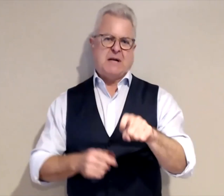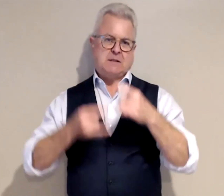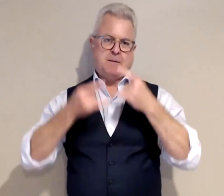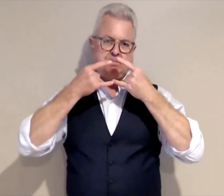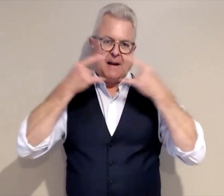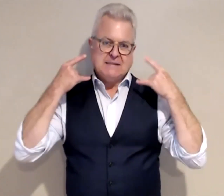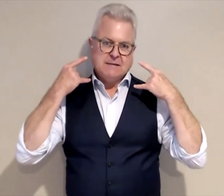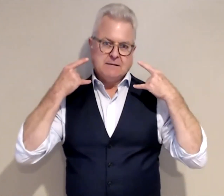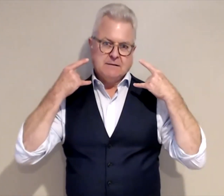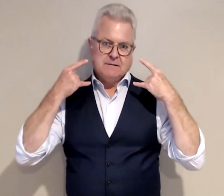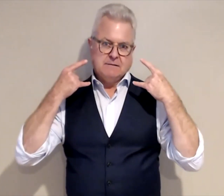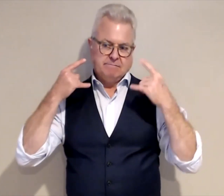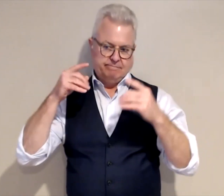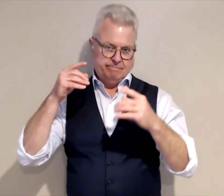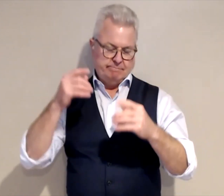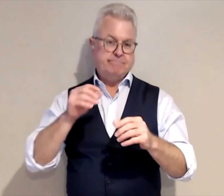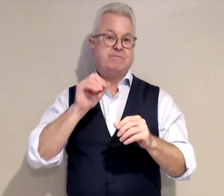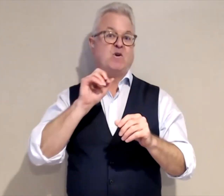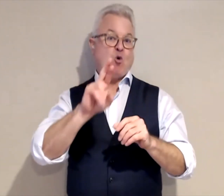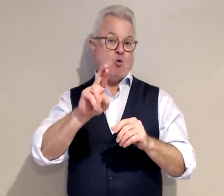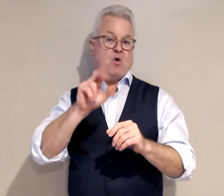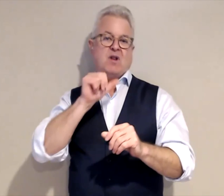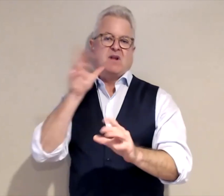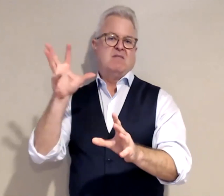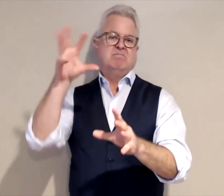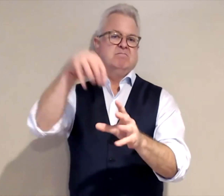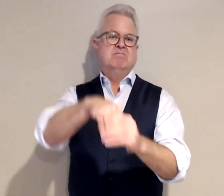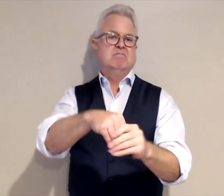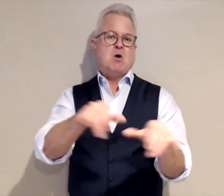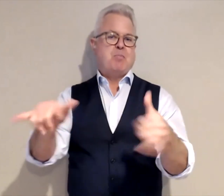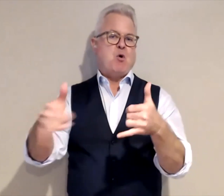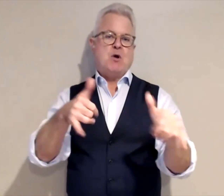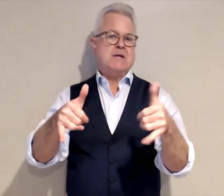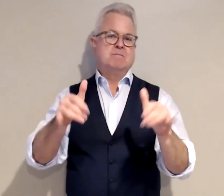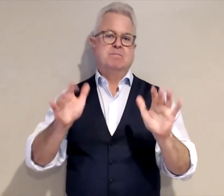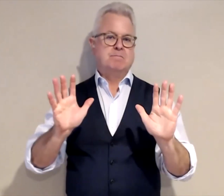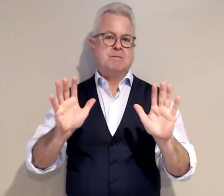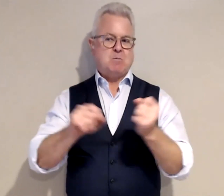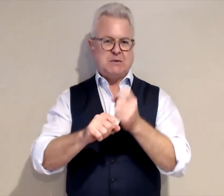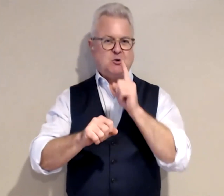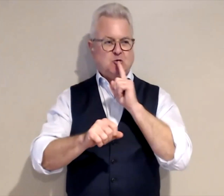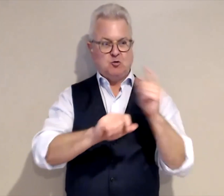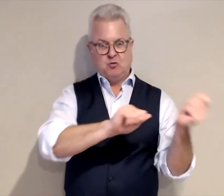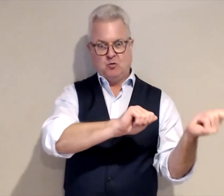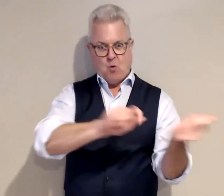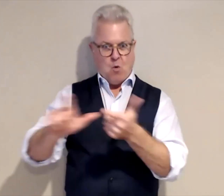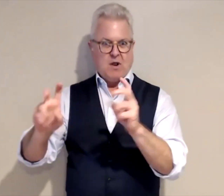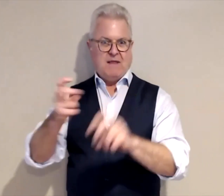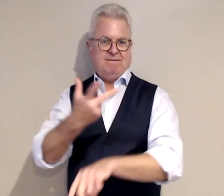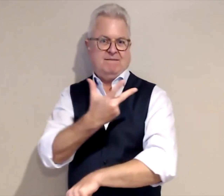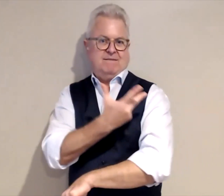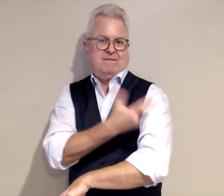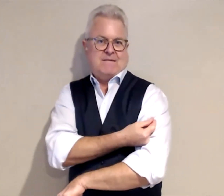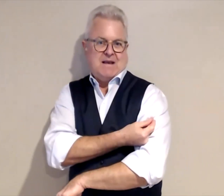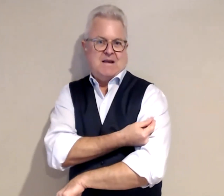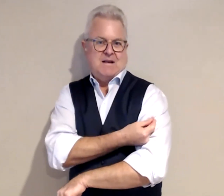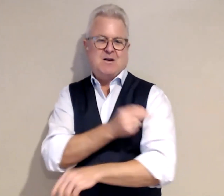not, we suggest that that person definitely wear a mask or not come to the party at all. You want to make sure